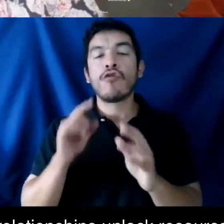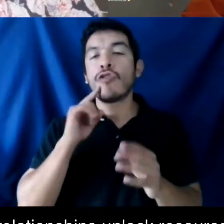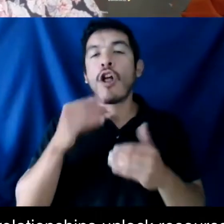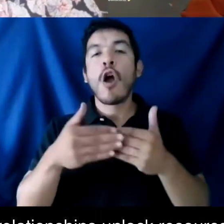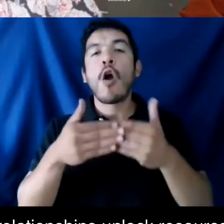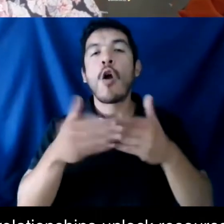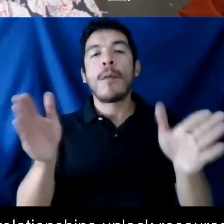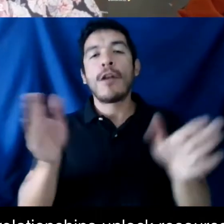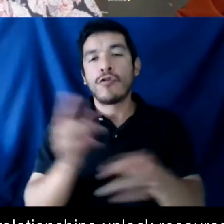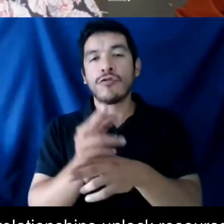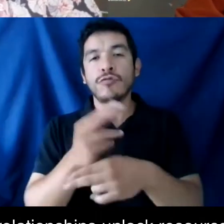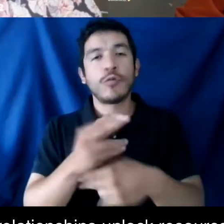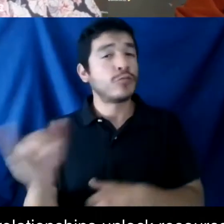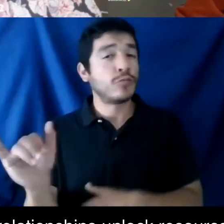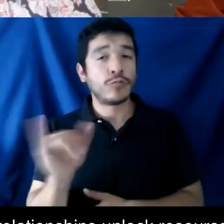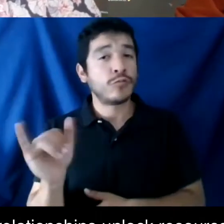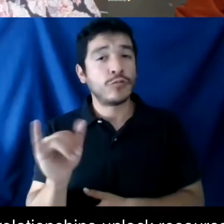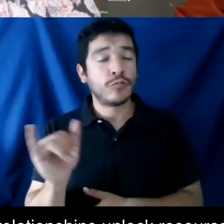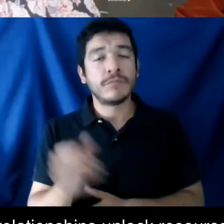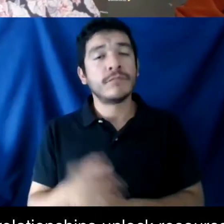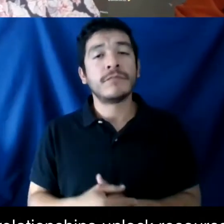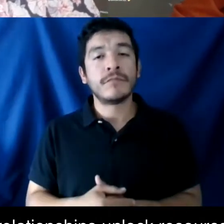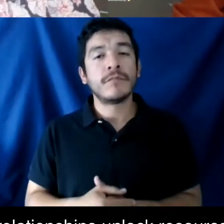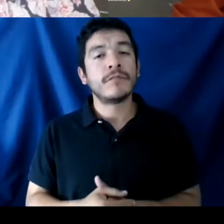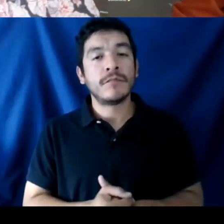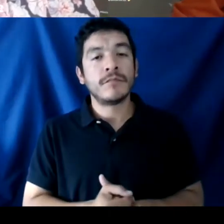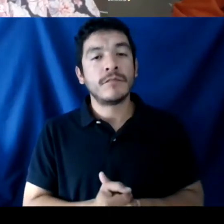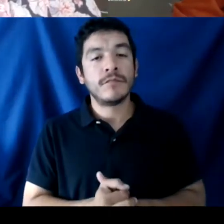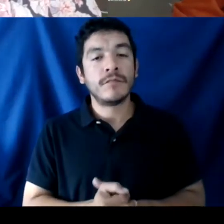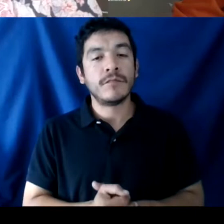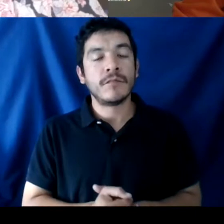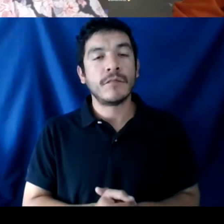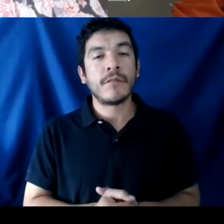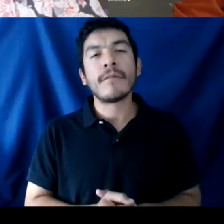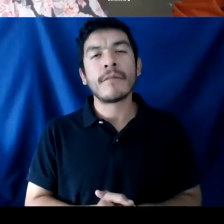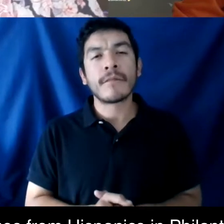well. The, the fact that, Anna Marie